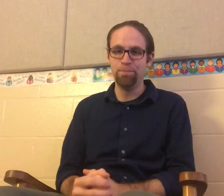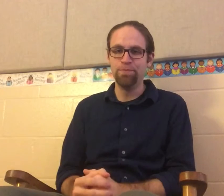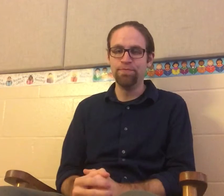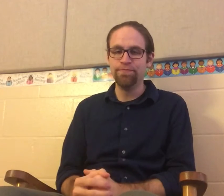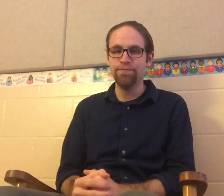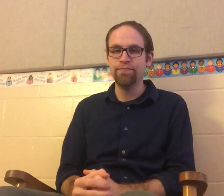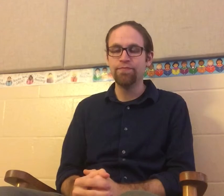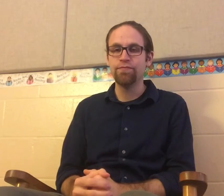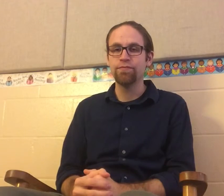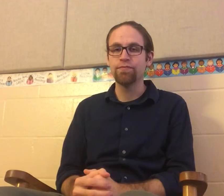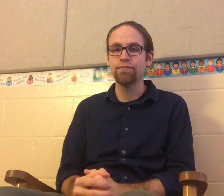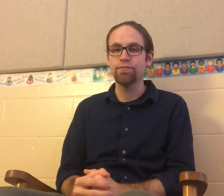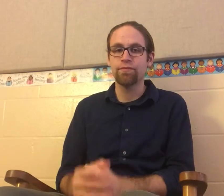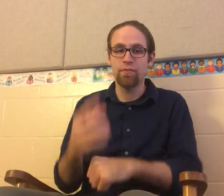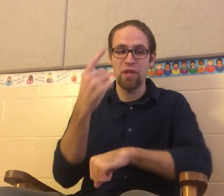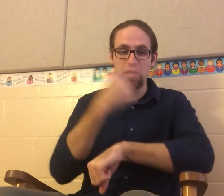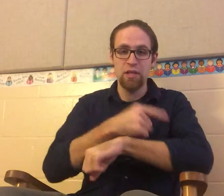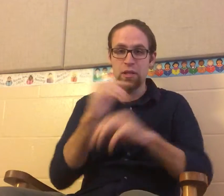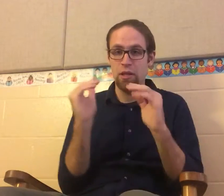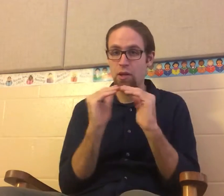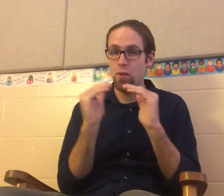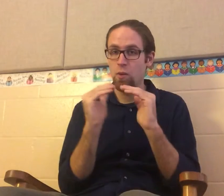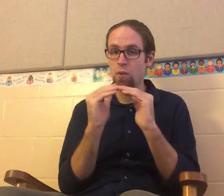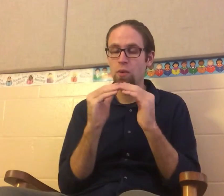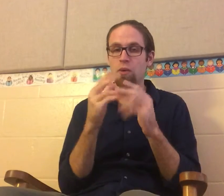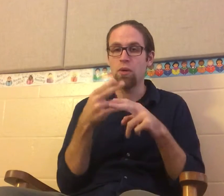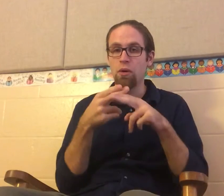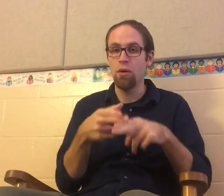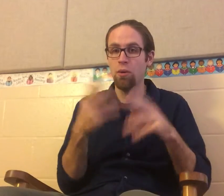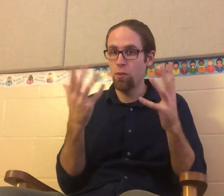The days that are equal are called equinoxes.